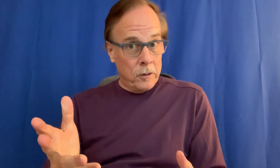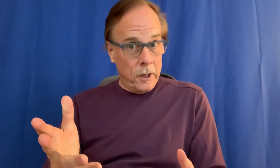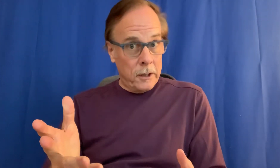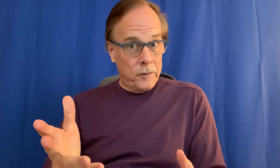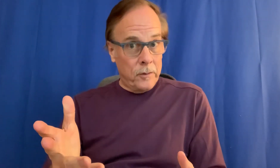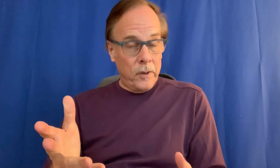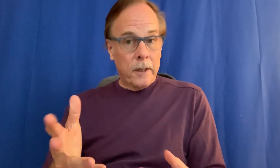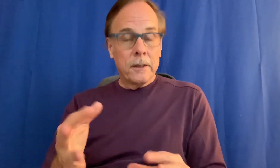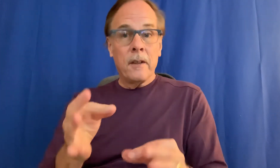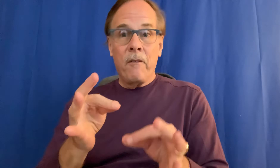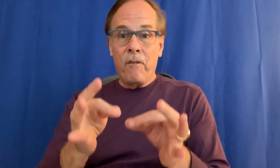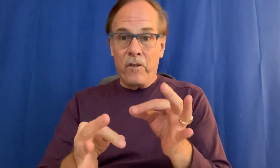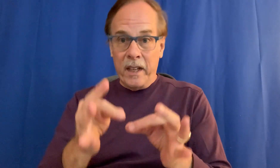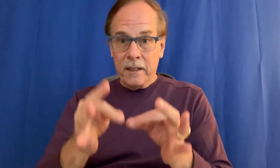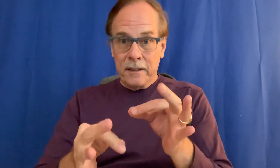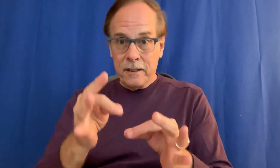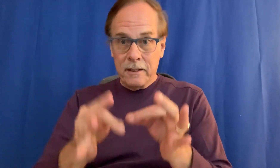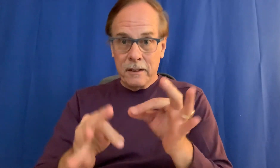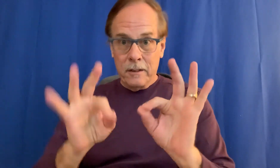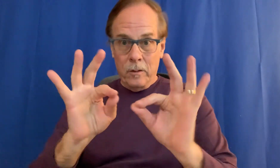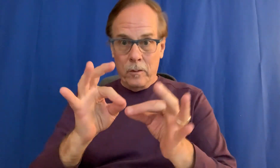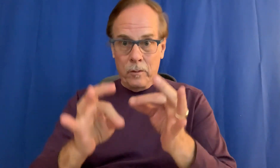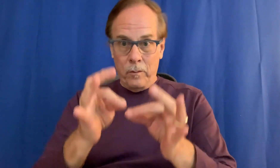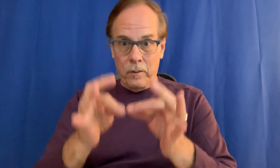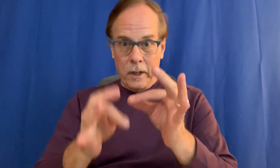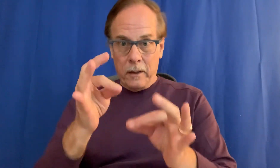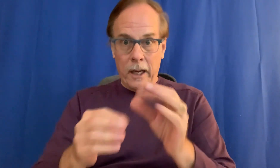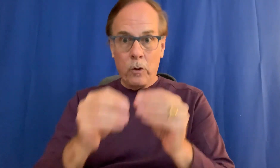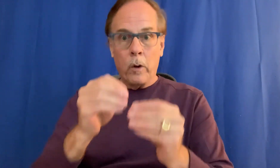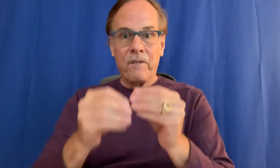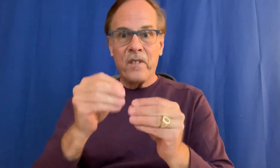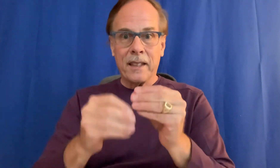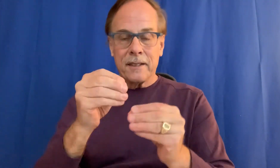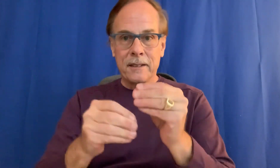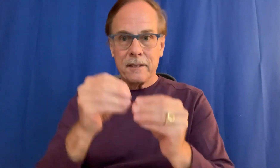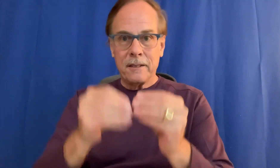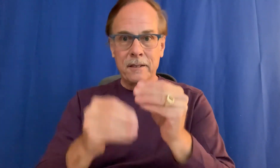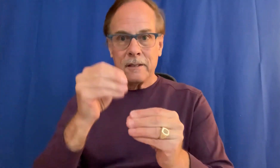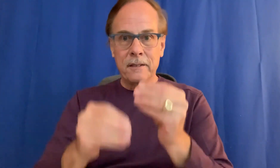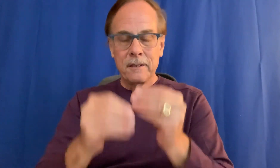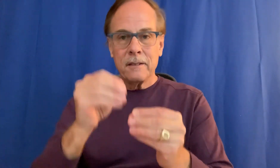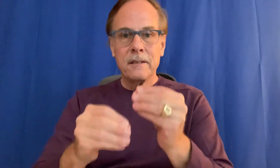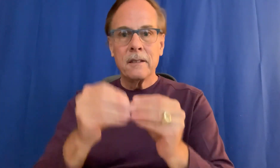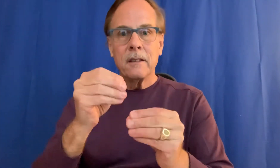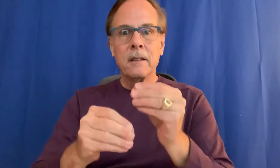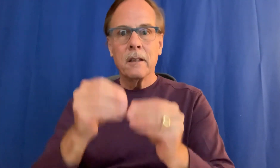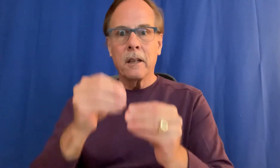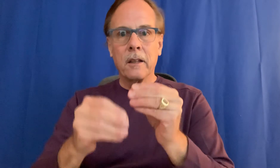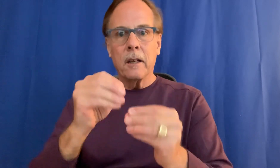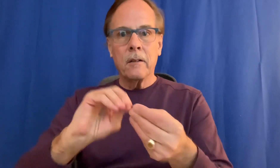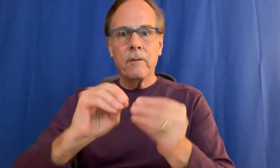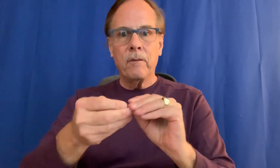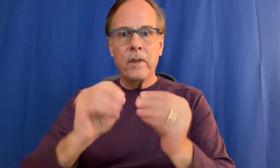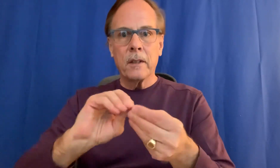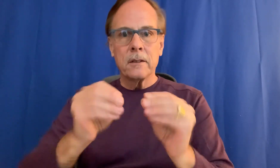signs for fix. Fix, like that, or fix, like that. Fix,